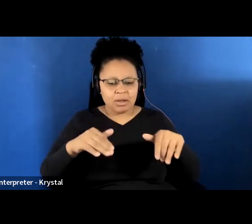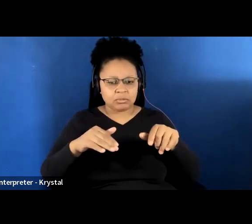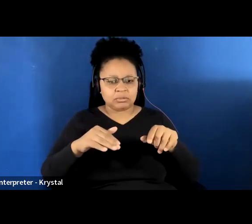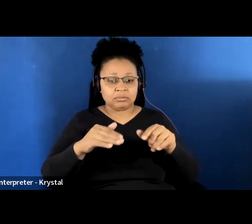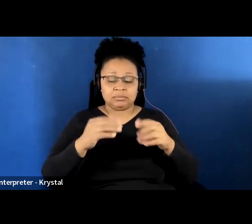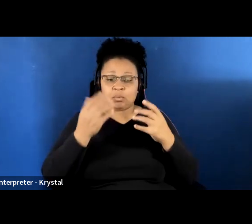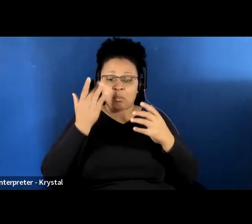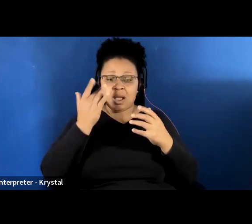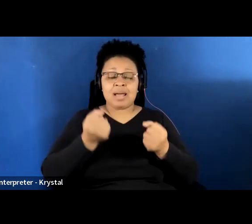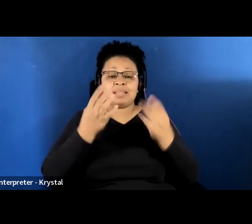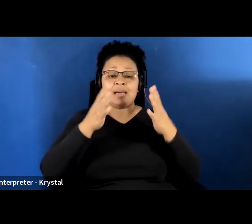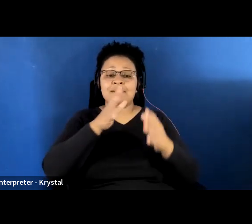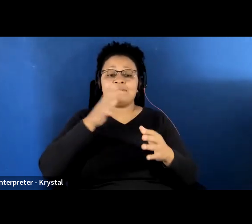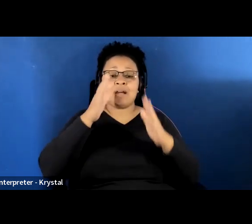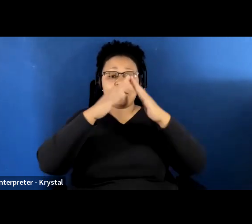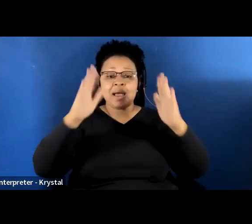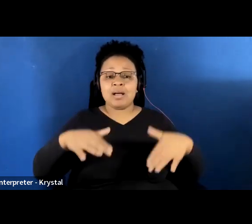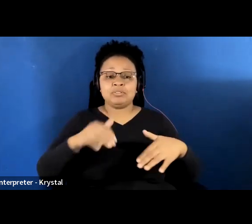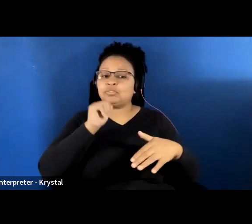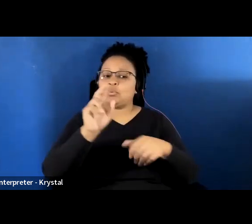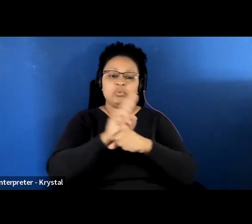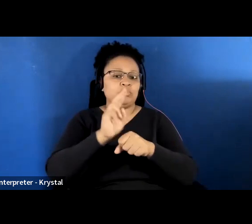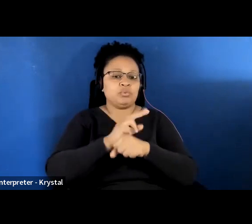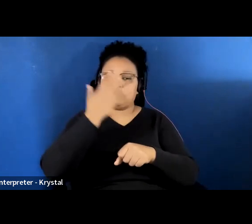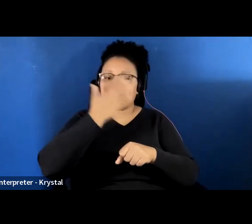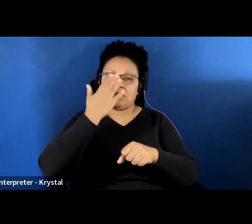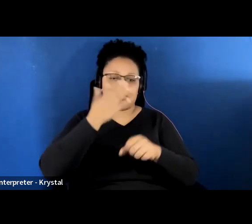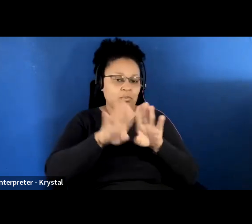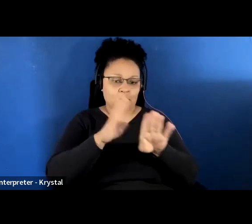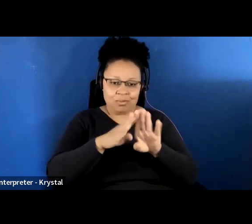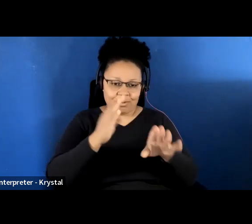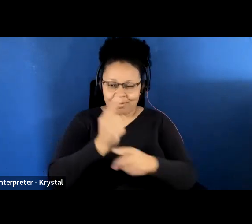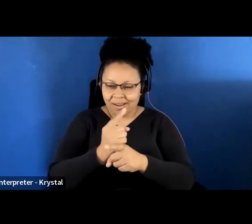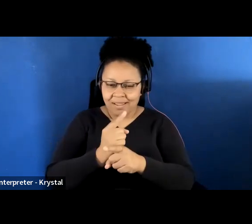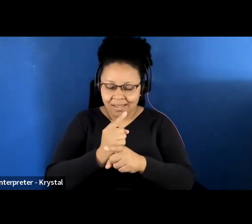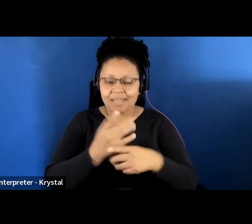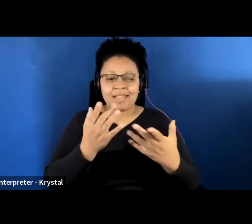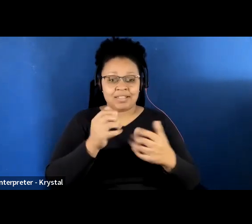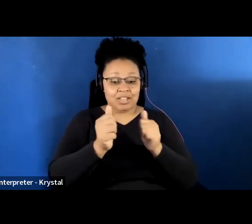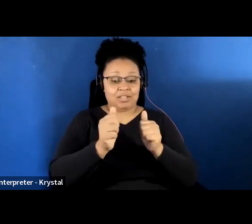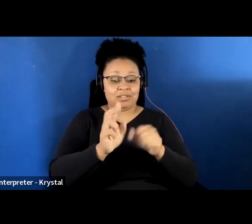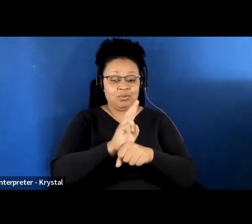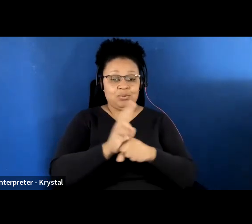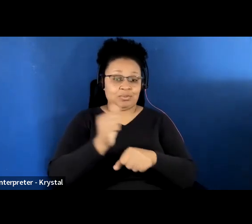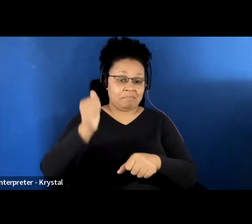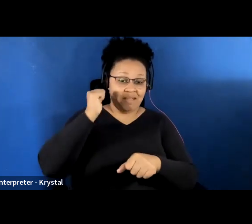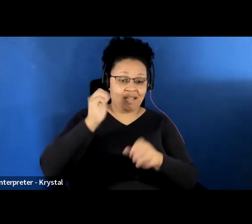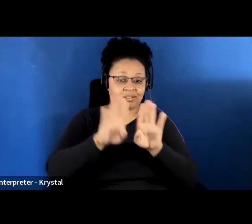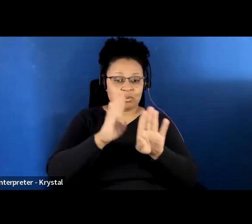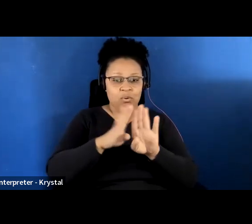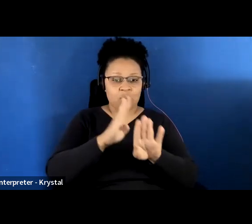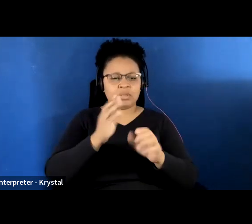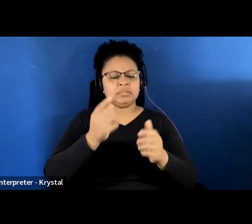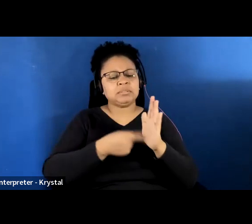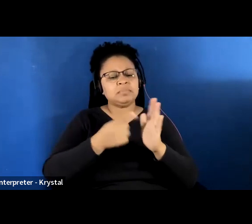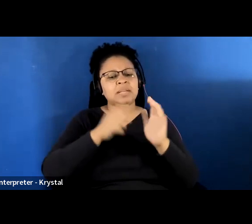of farmhouses don't use that front door, right? They use the back door. And you can sometimes